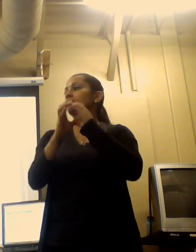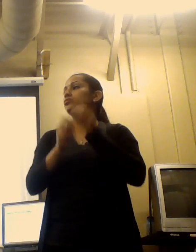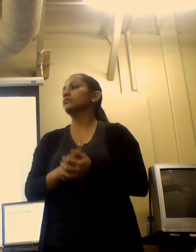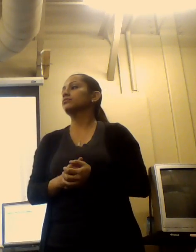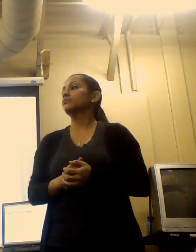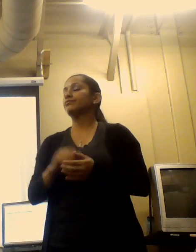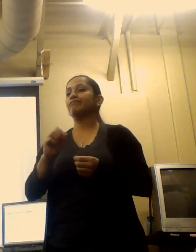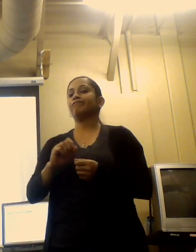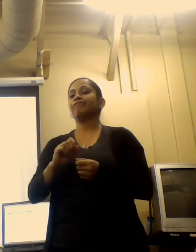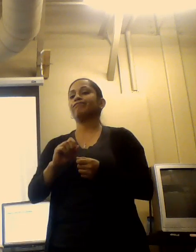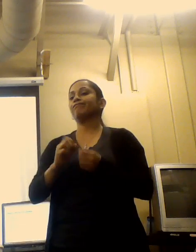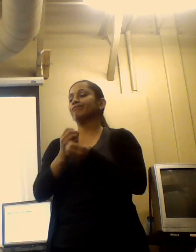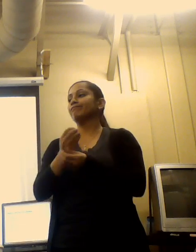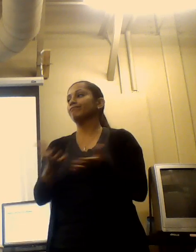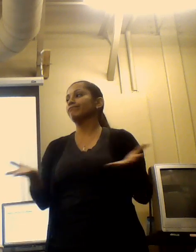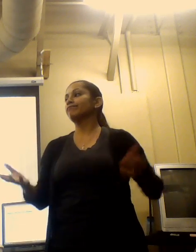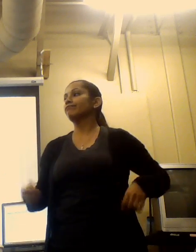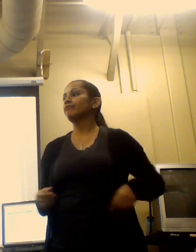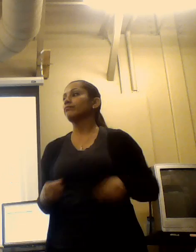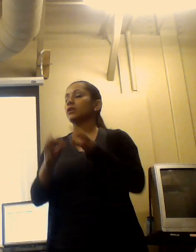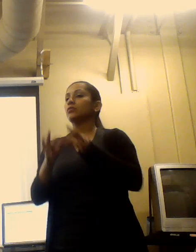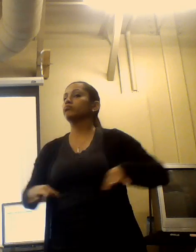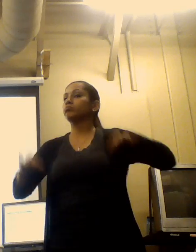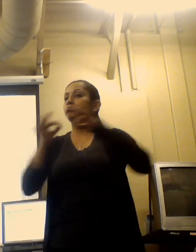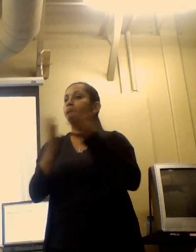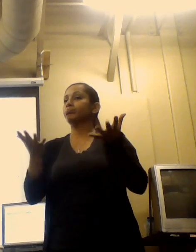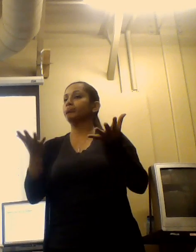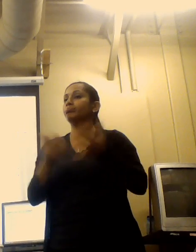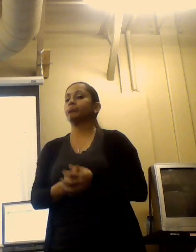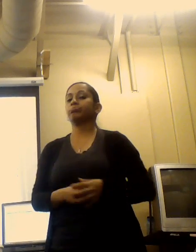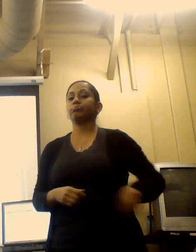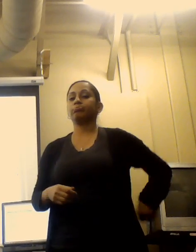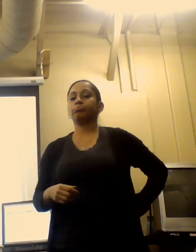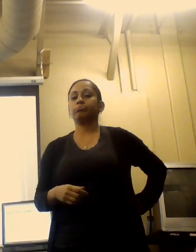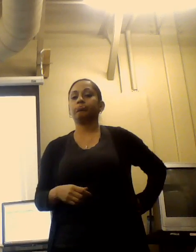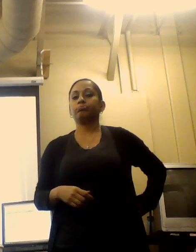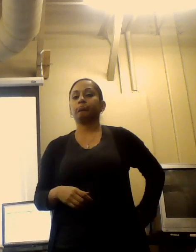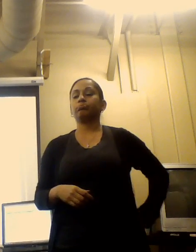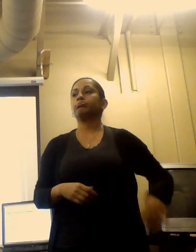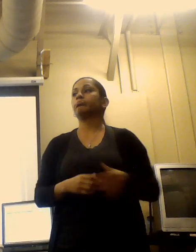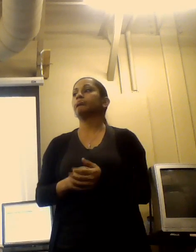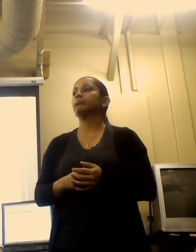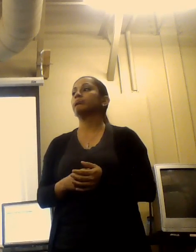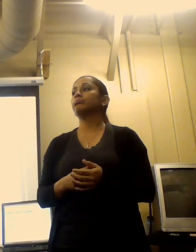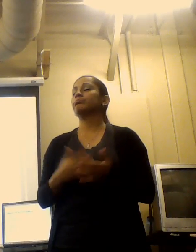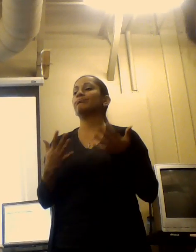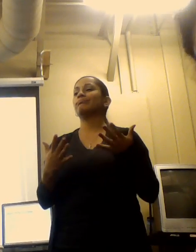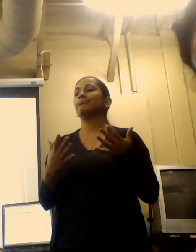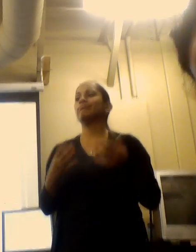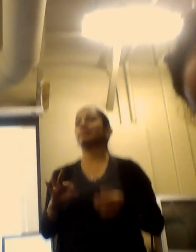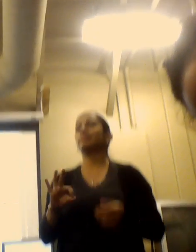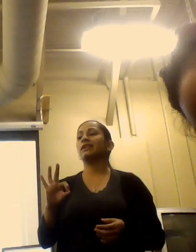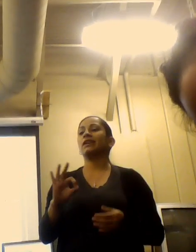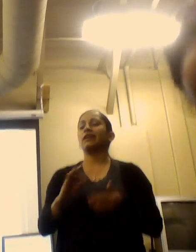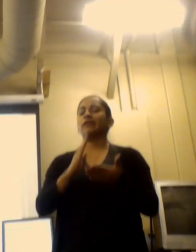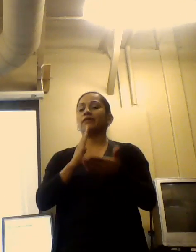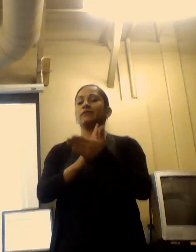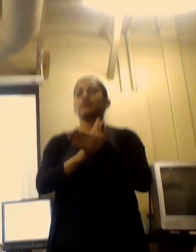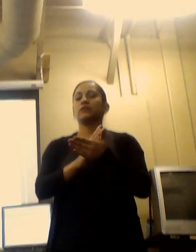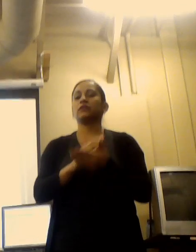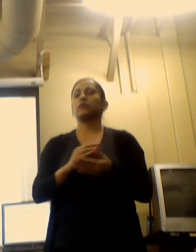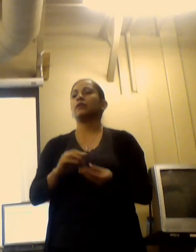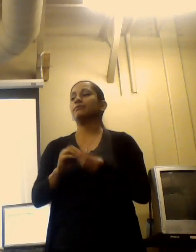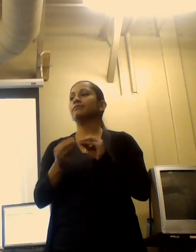But the most important thing is probably also just this f-stop number that you're at.